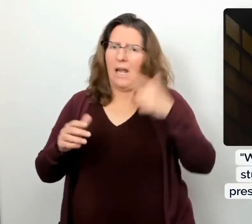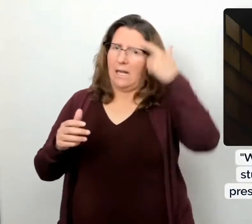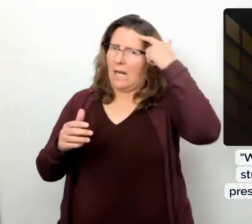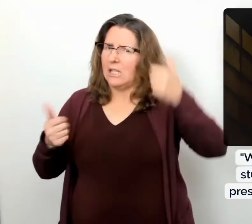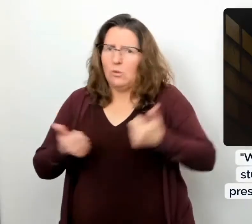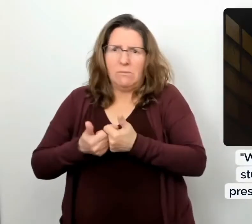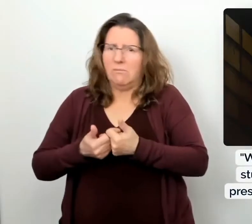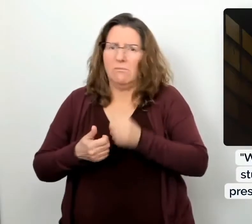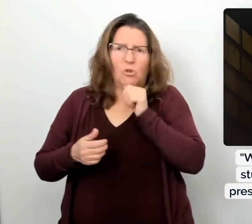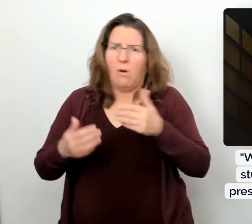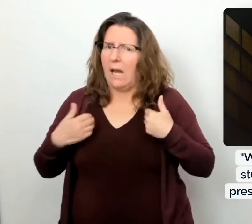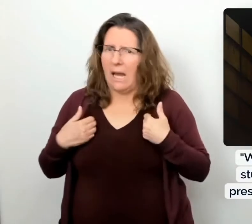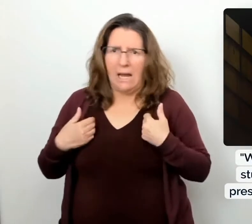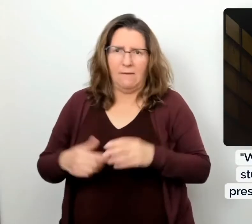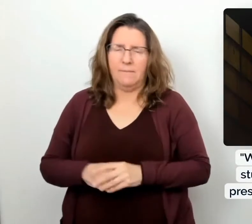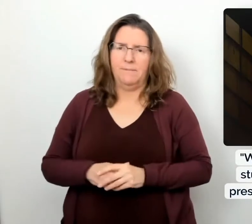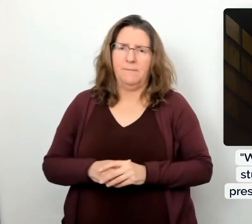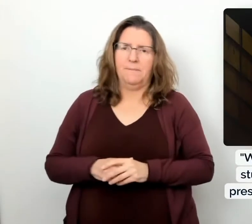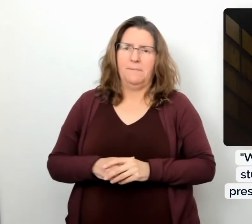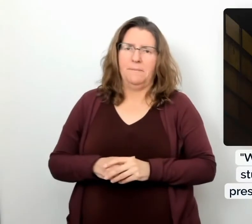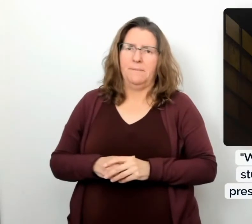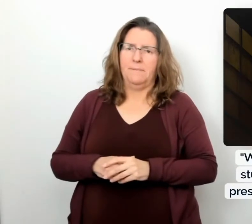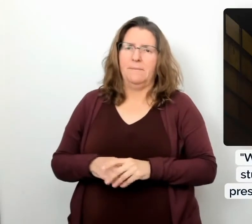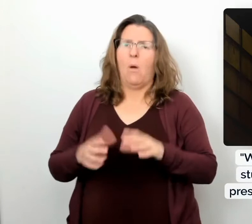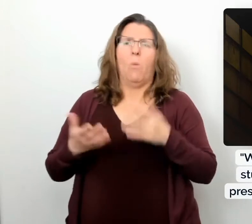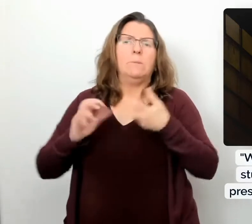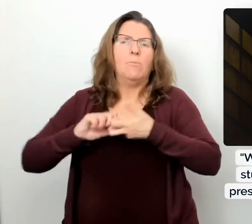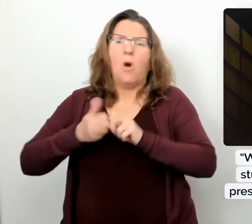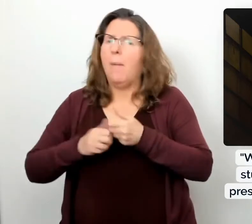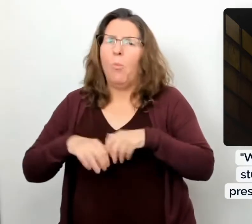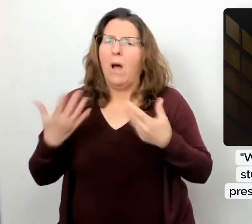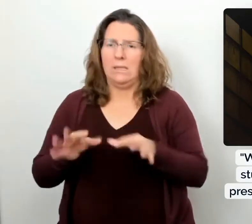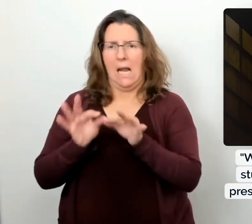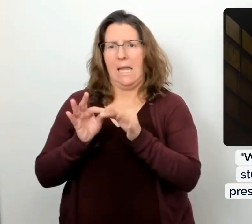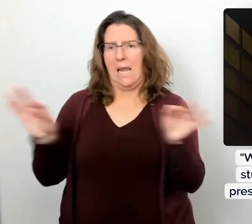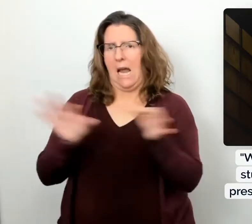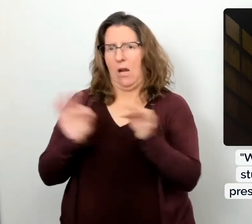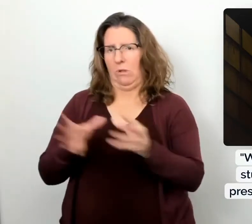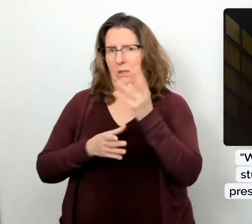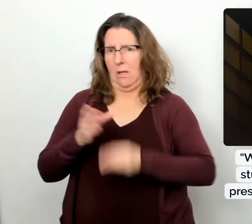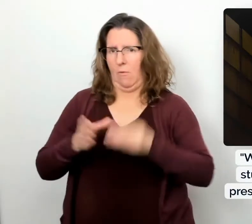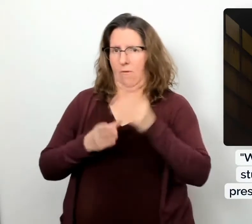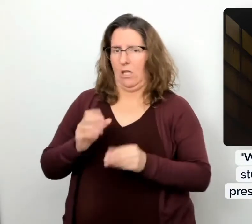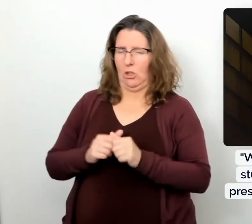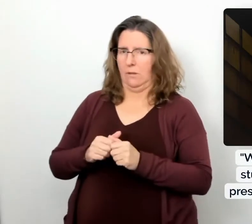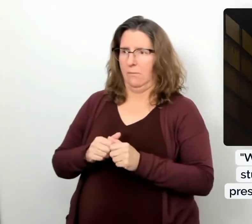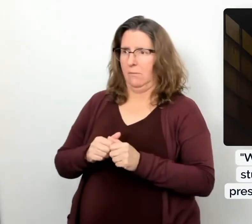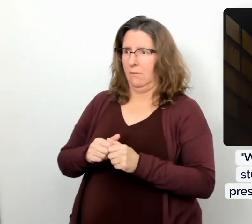identified as an intellectual challenge was actually language deprivation. He couldn't hear the teacher well enough, so was missing